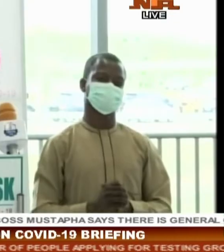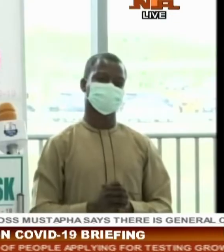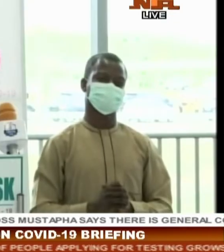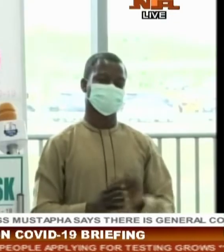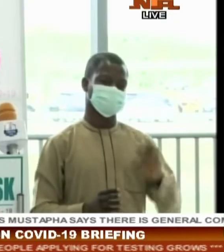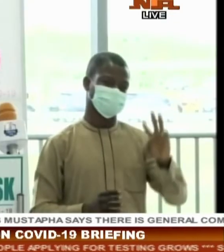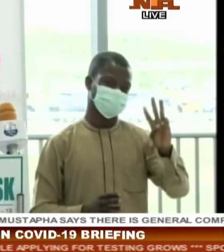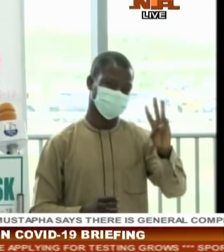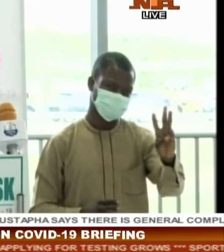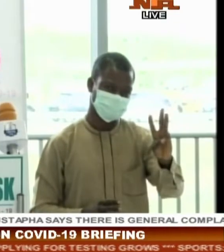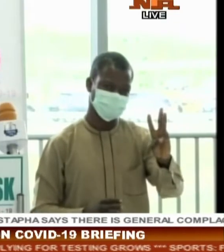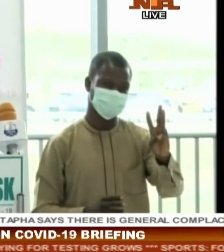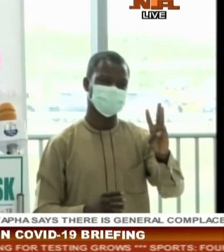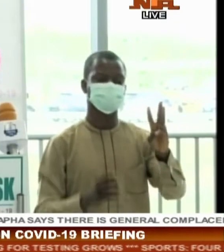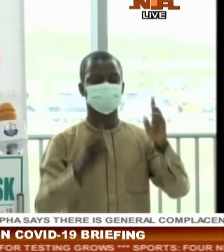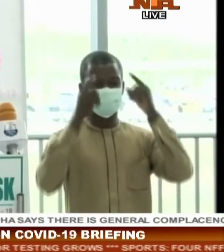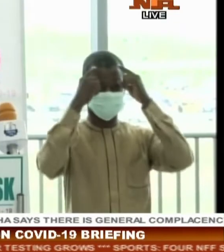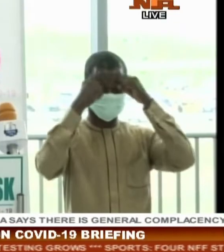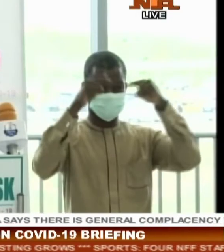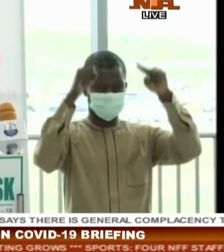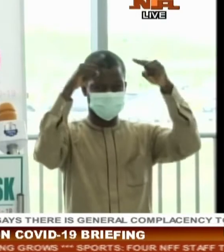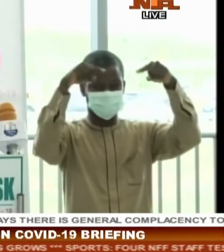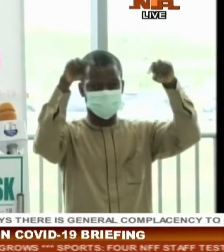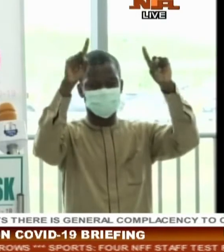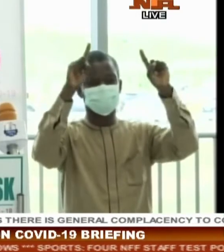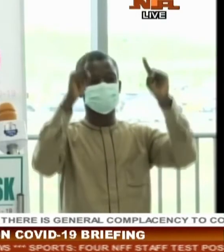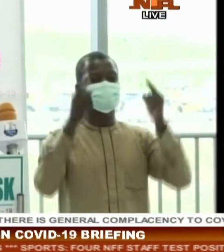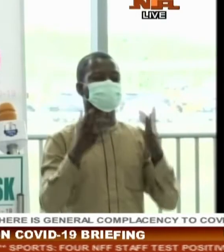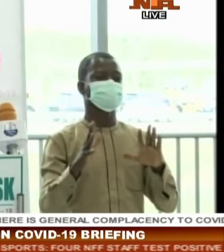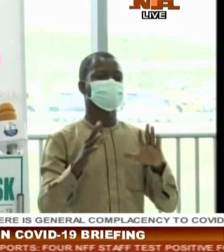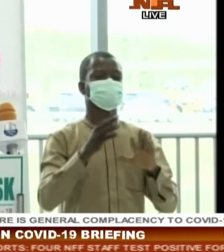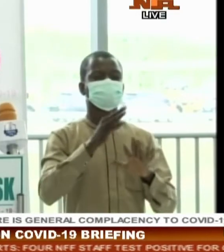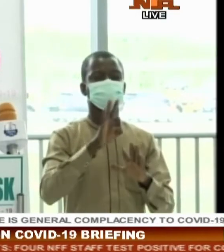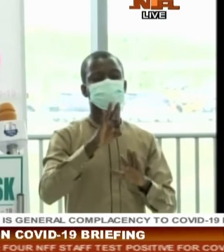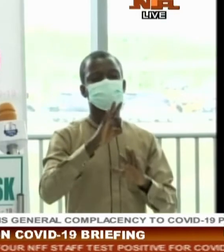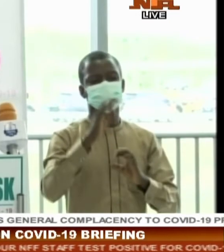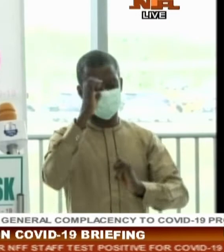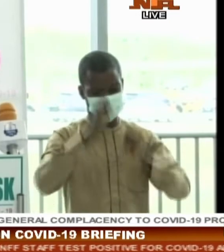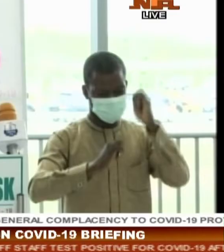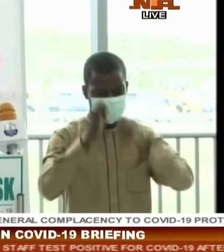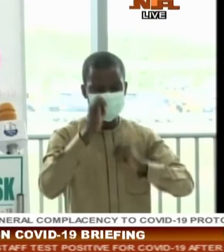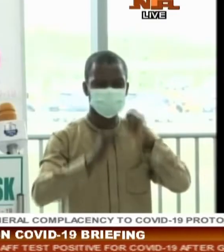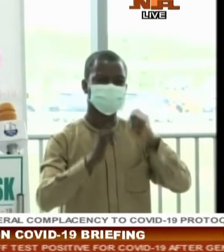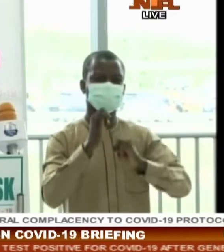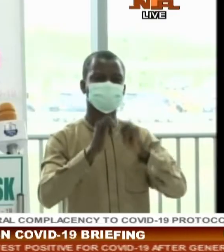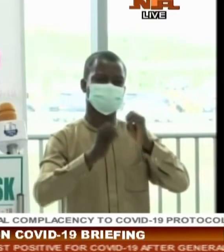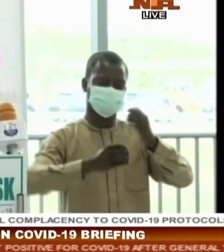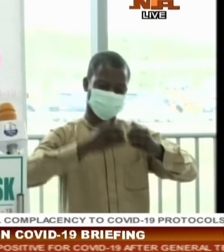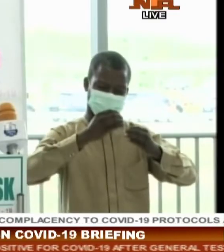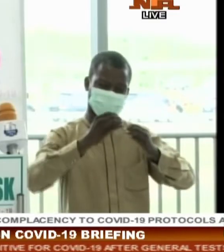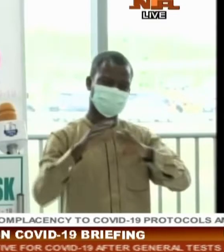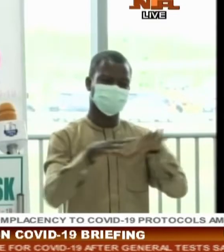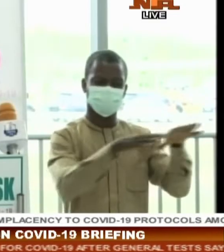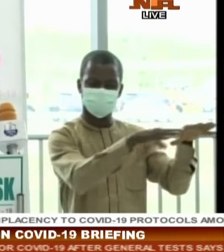6, successful conclusion of the evaluation process of